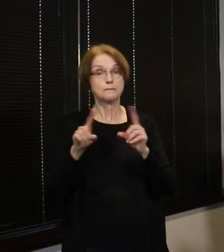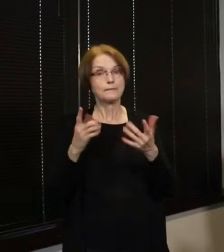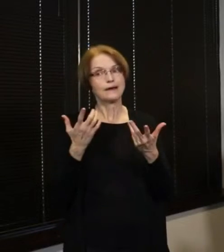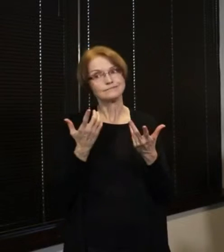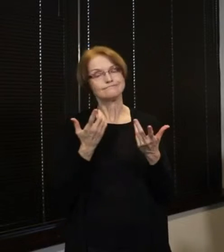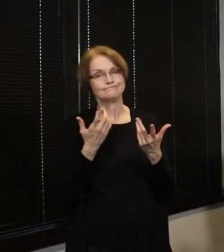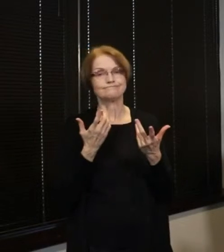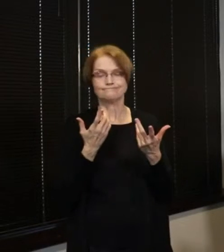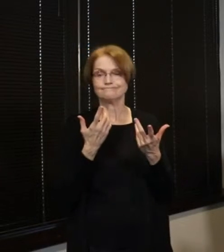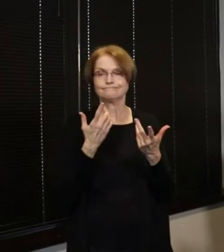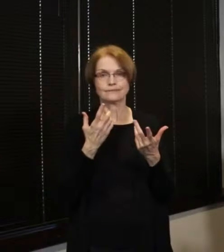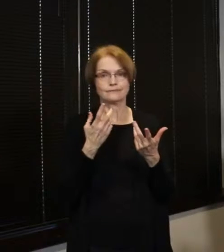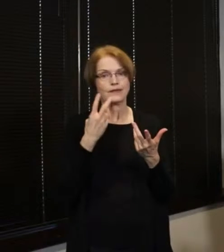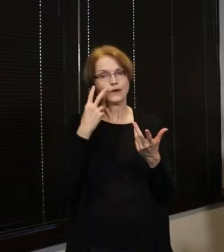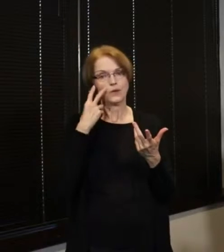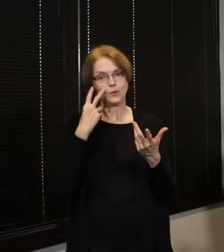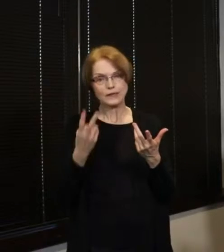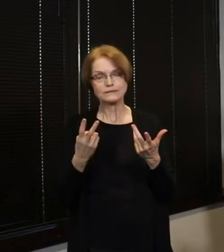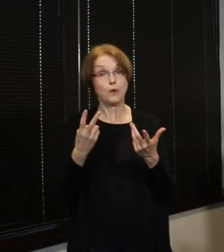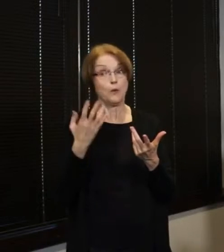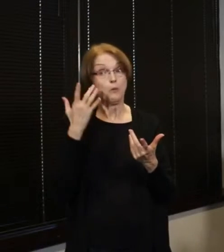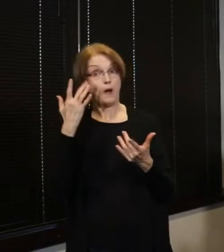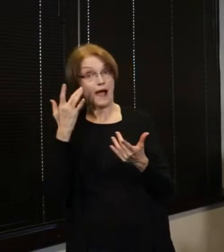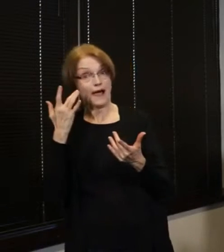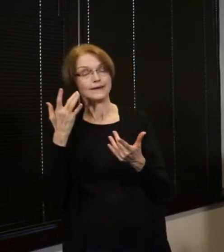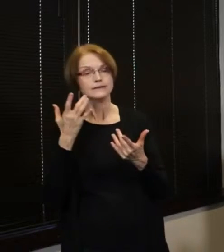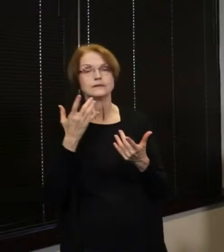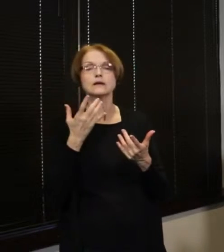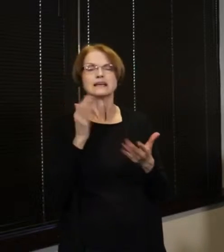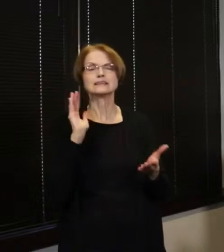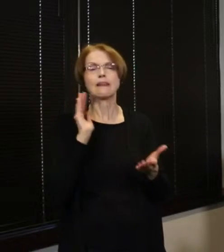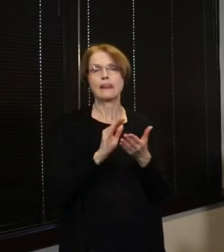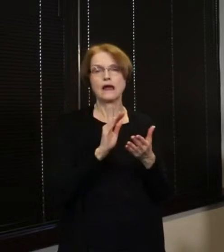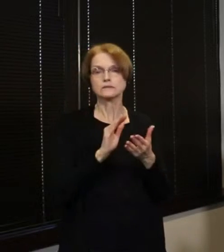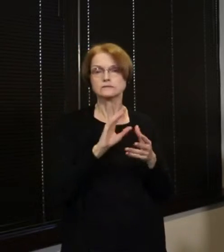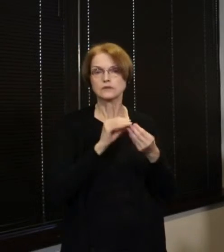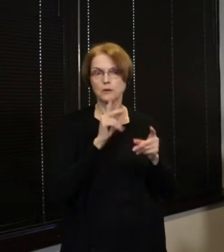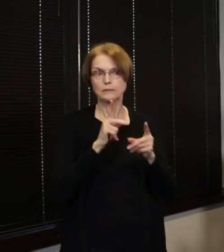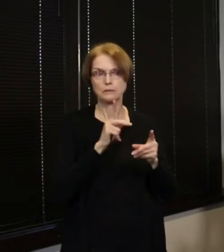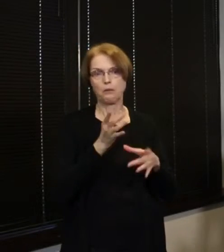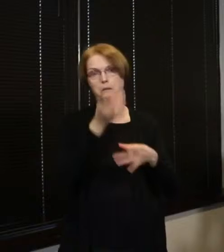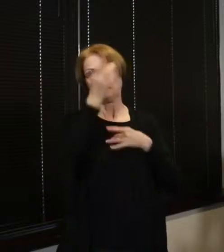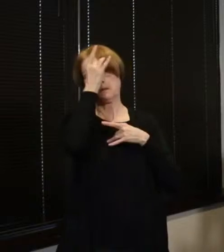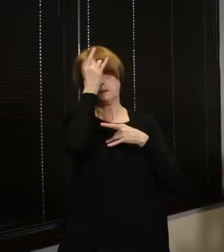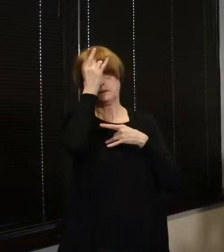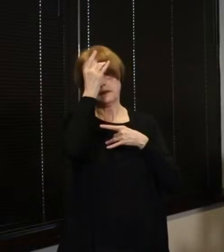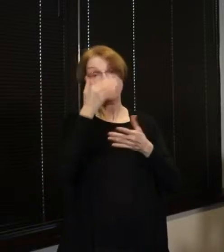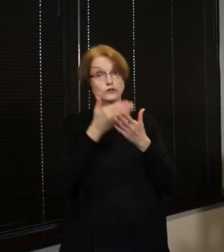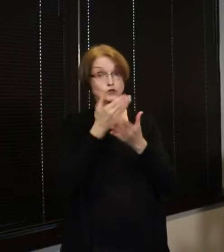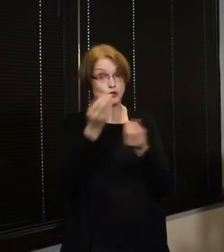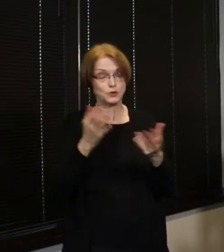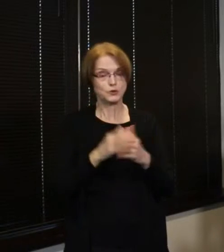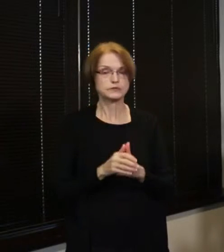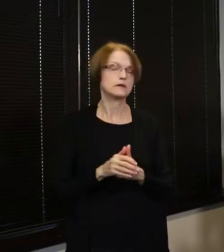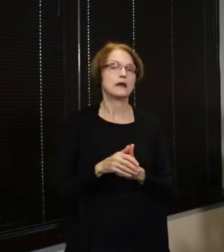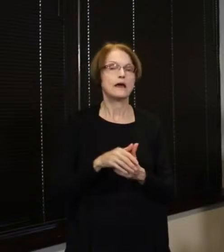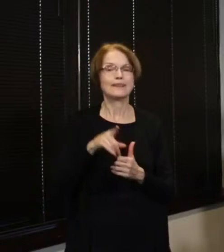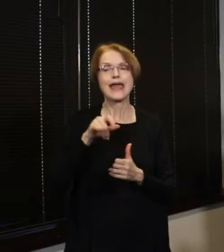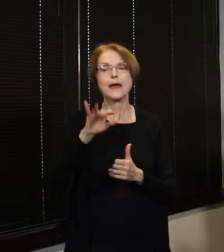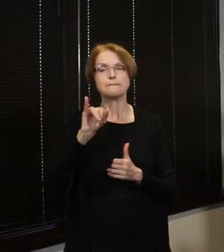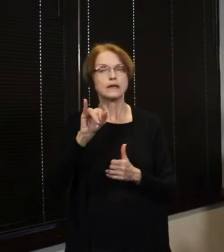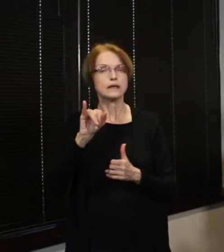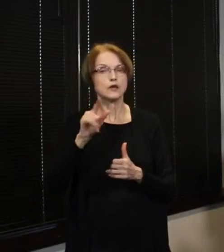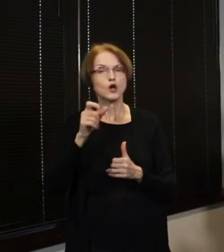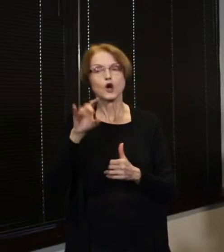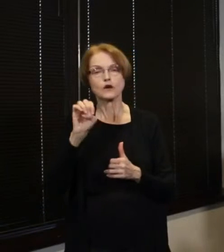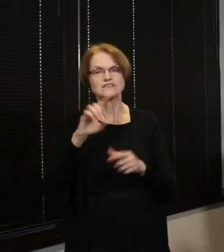some consistent decrease in the number of cases as well, so that's good news. And then our Epicurves from our counties throughout the